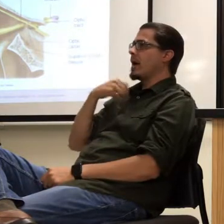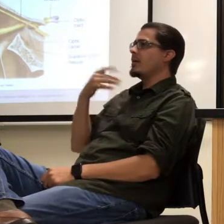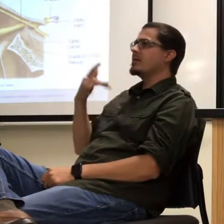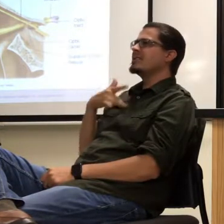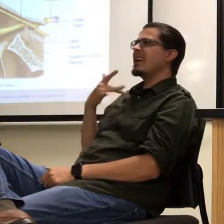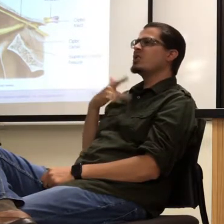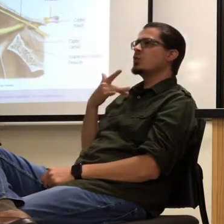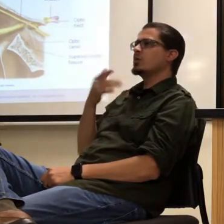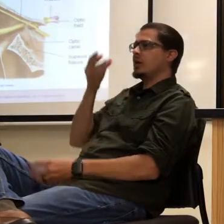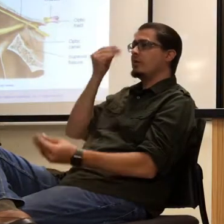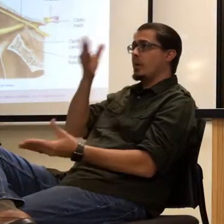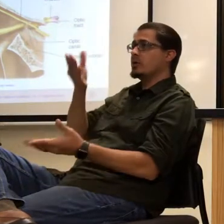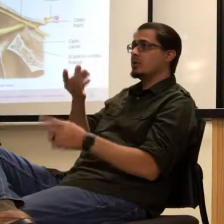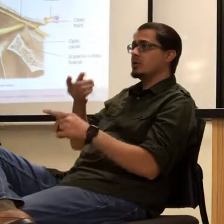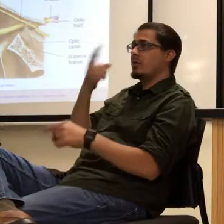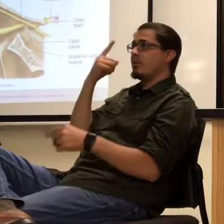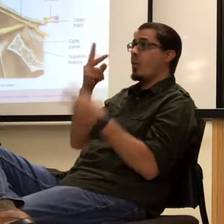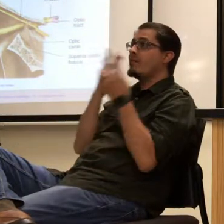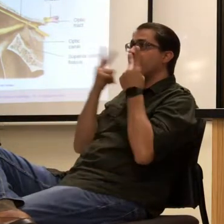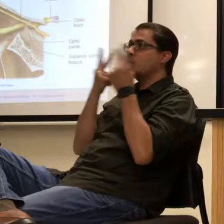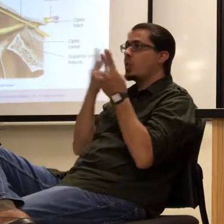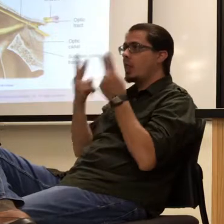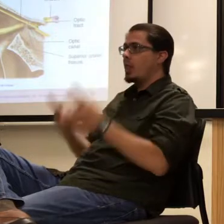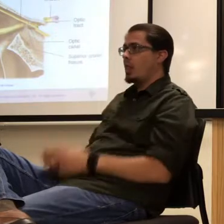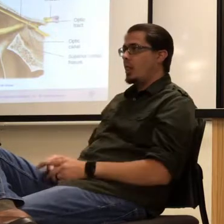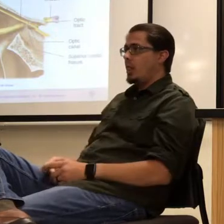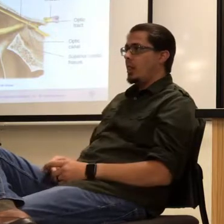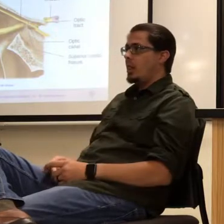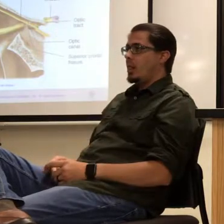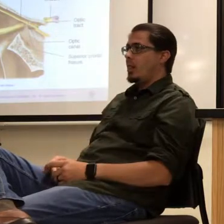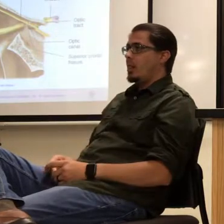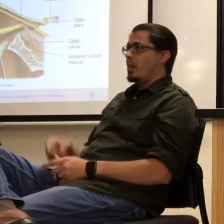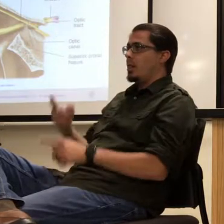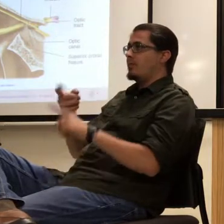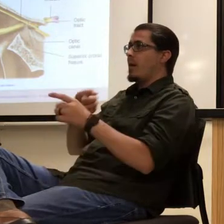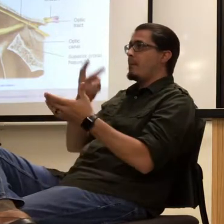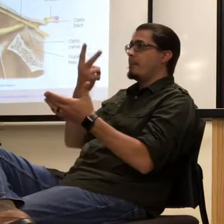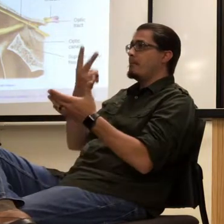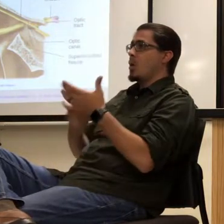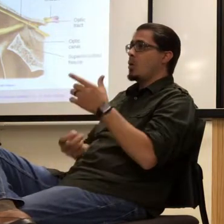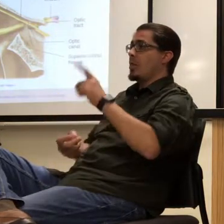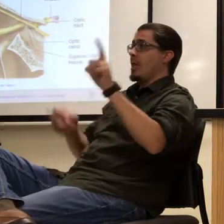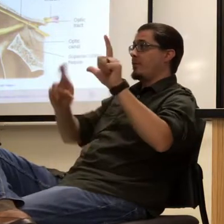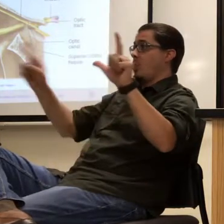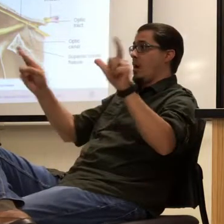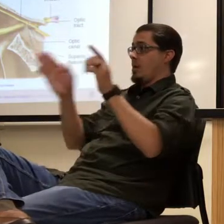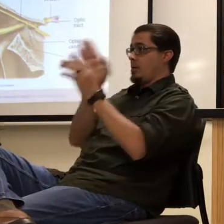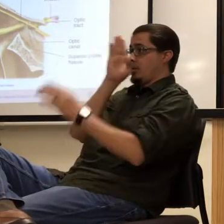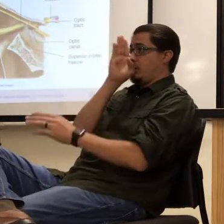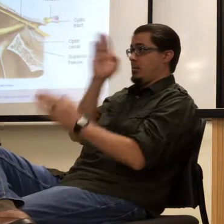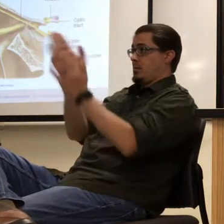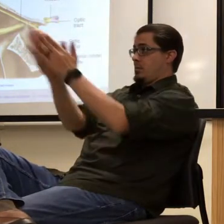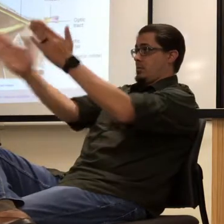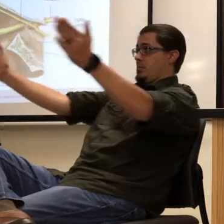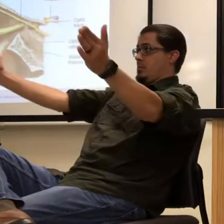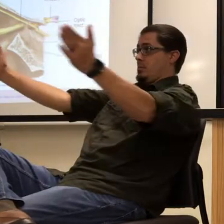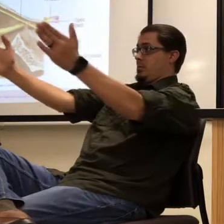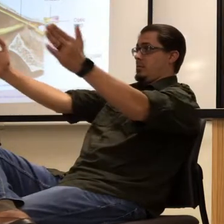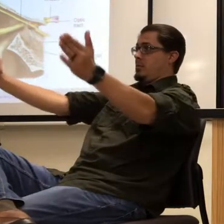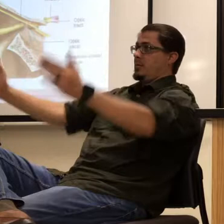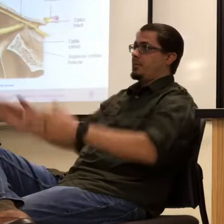sensory information for visual from both visual fields, right and left.